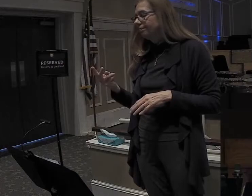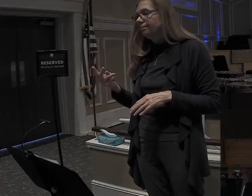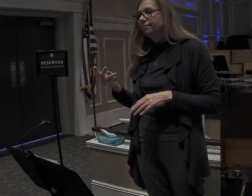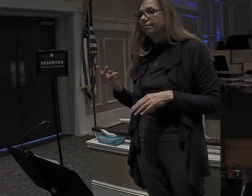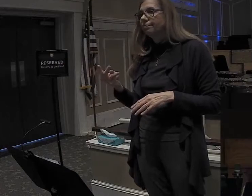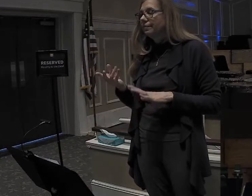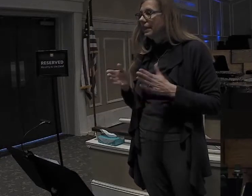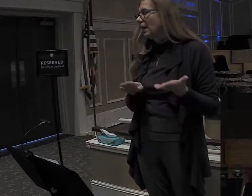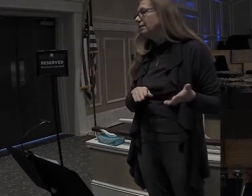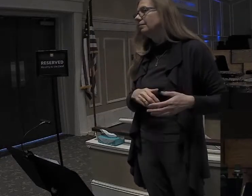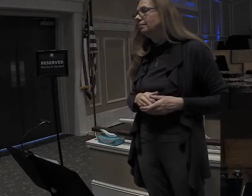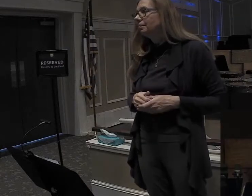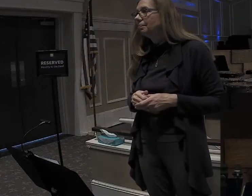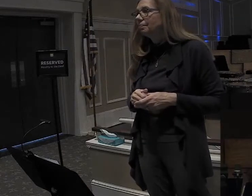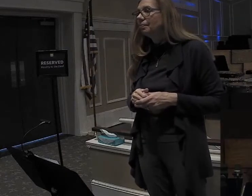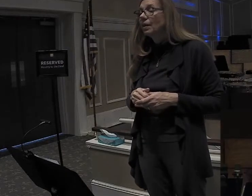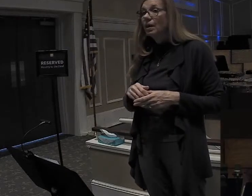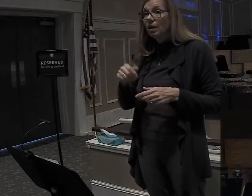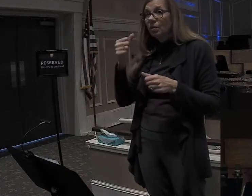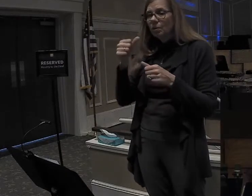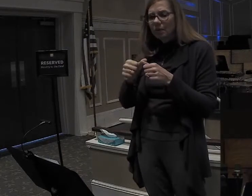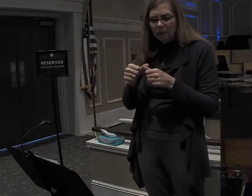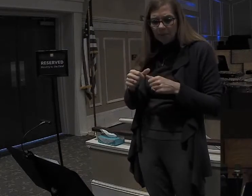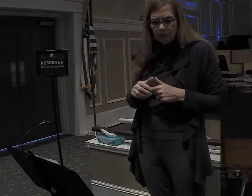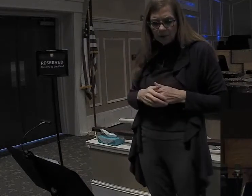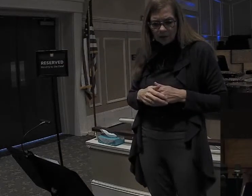Struck over and he's dead. You remember